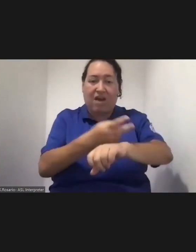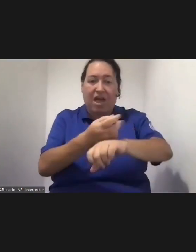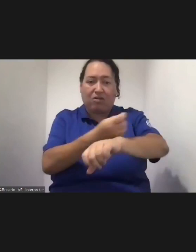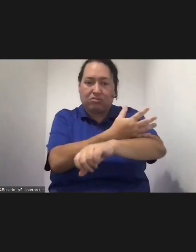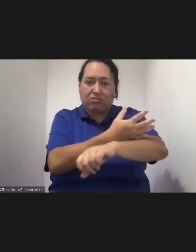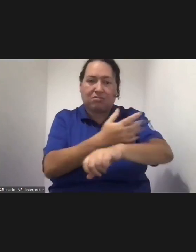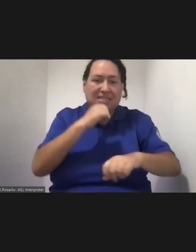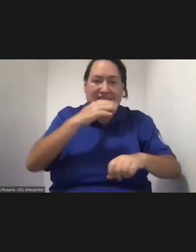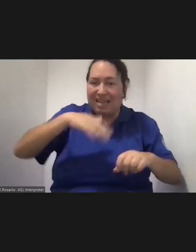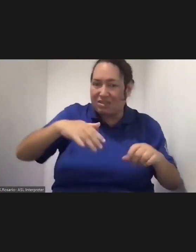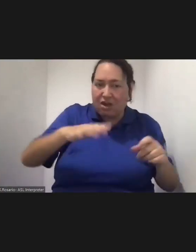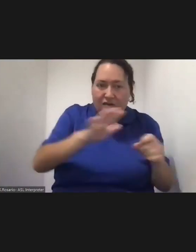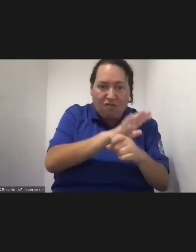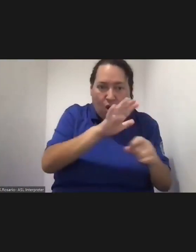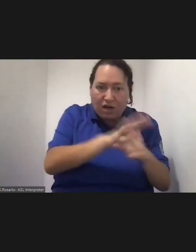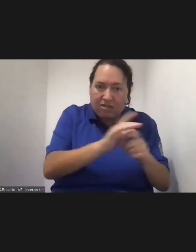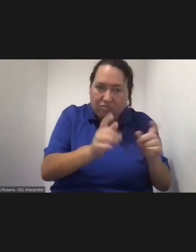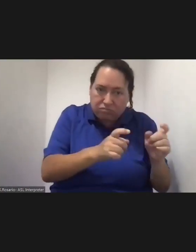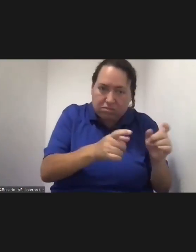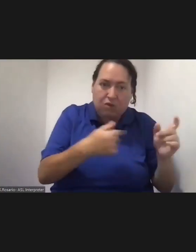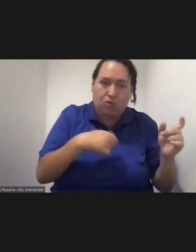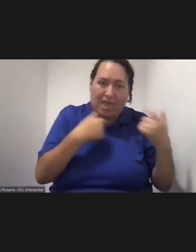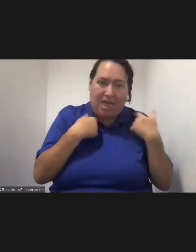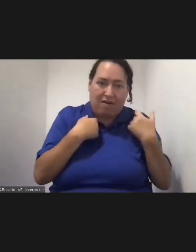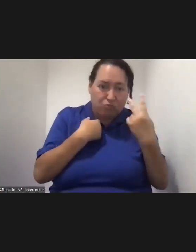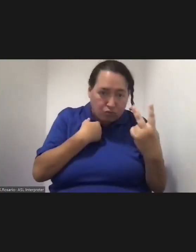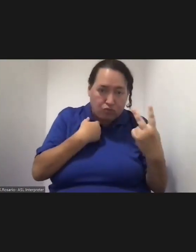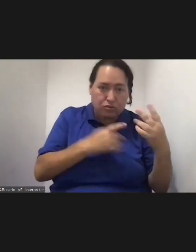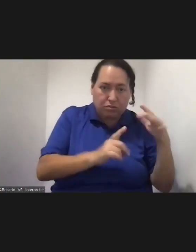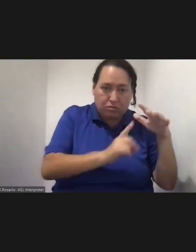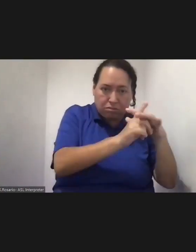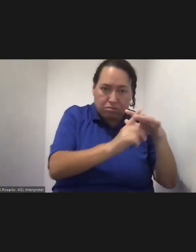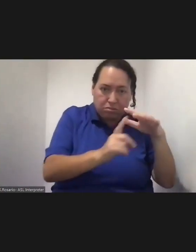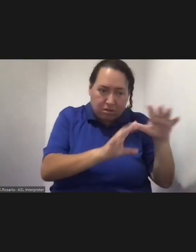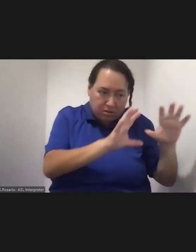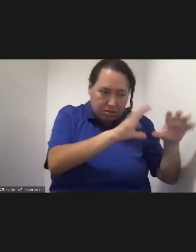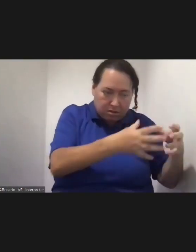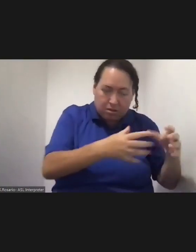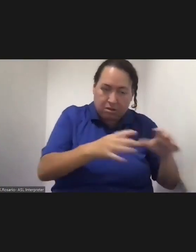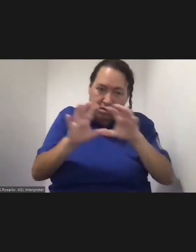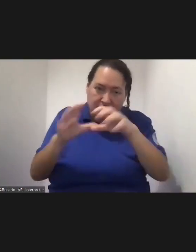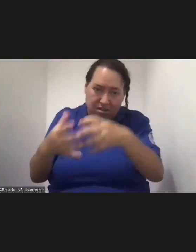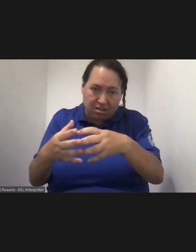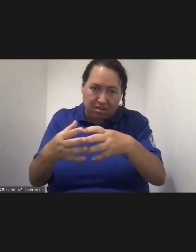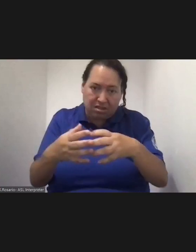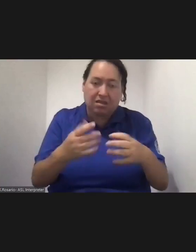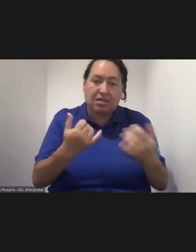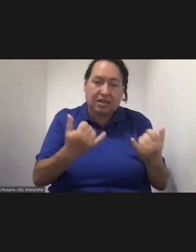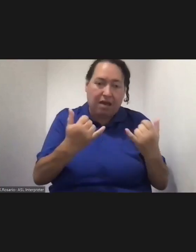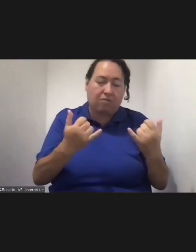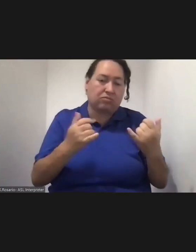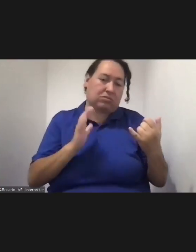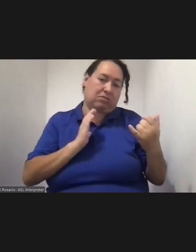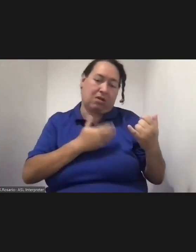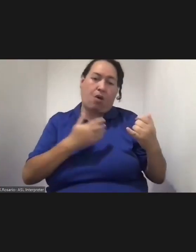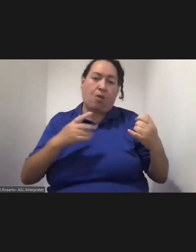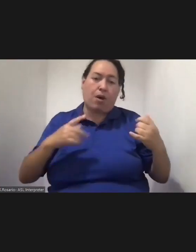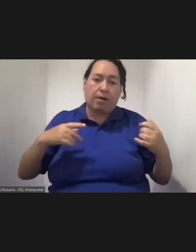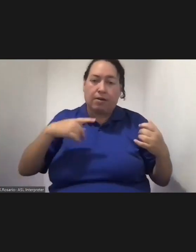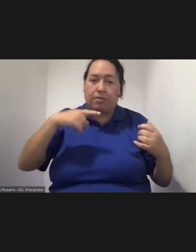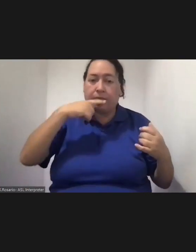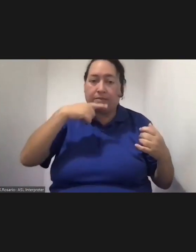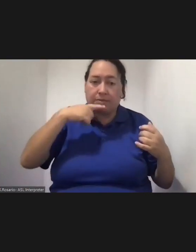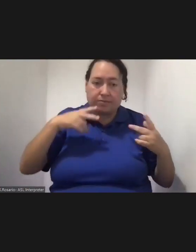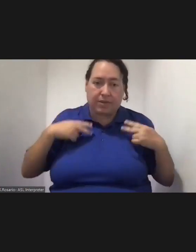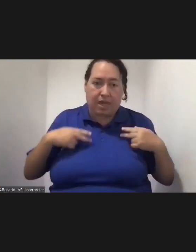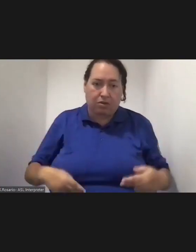contained. Today, we have two clusters, and it is our intent and the objective of the Department of Public Health and Social Services